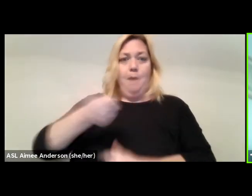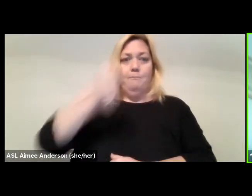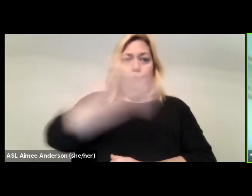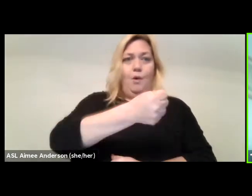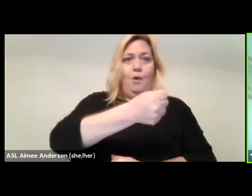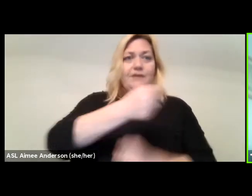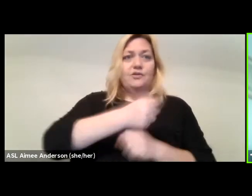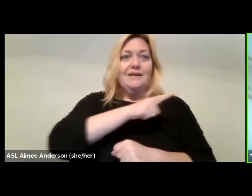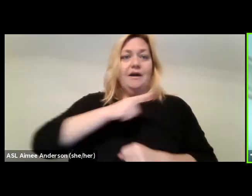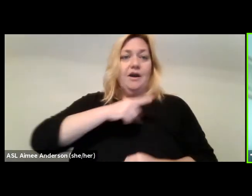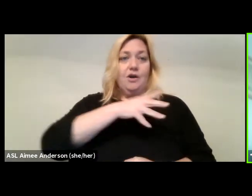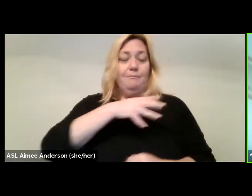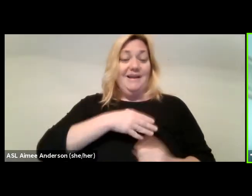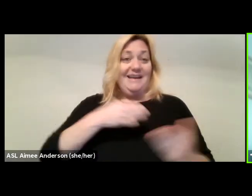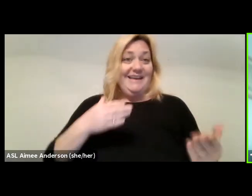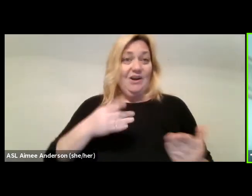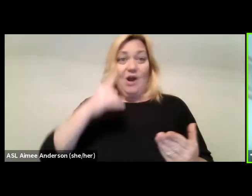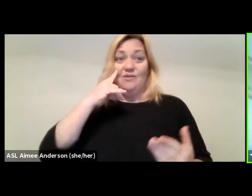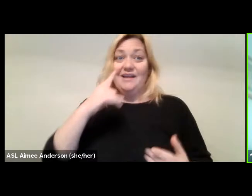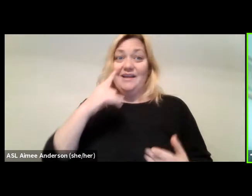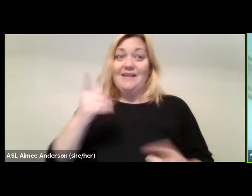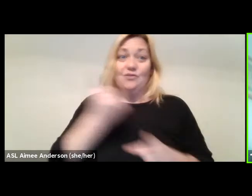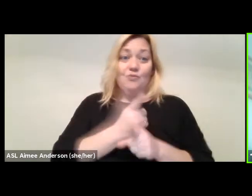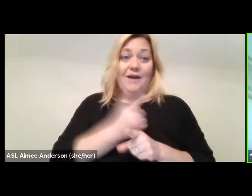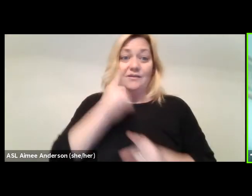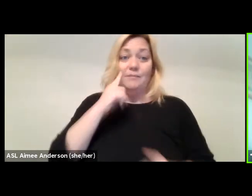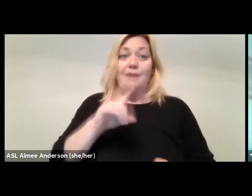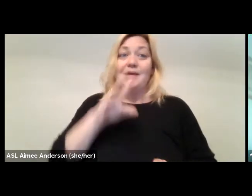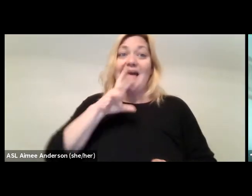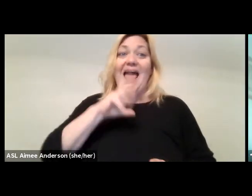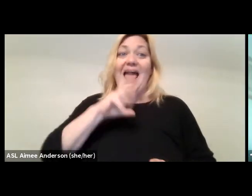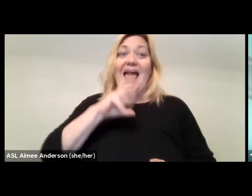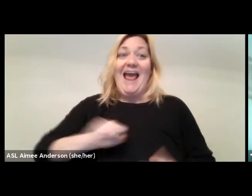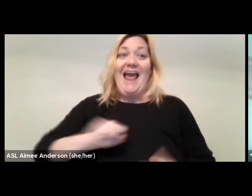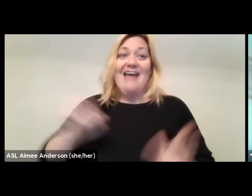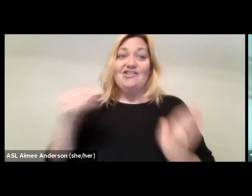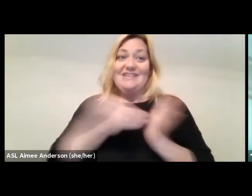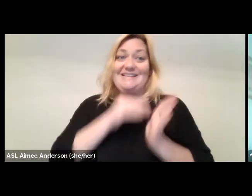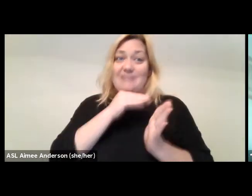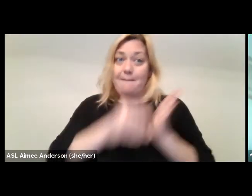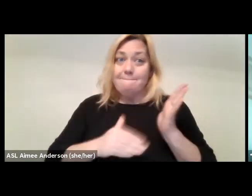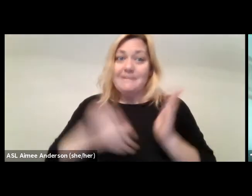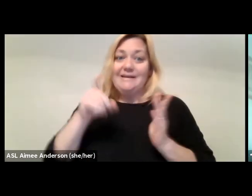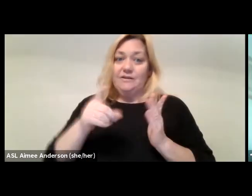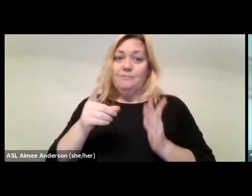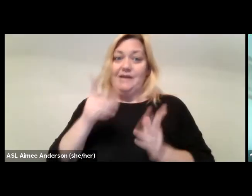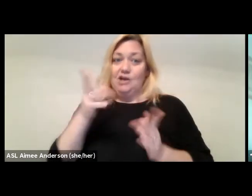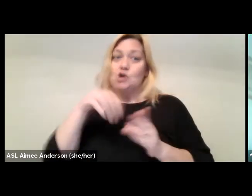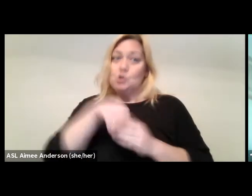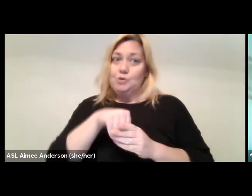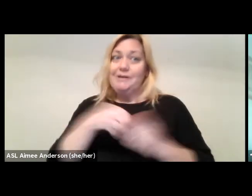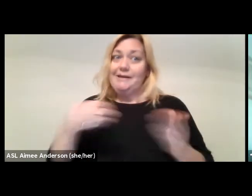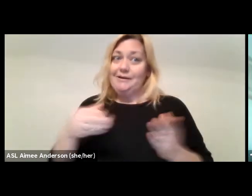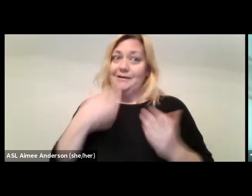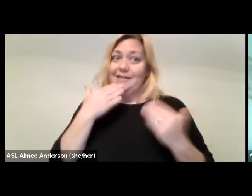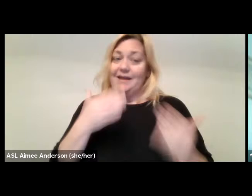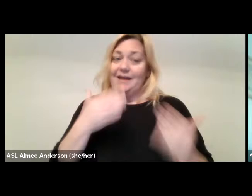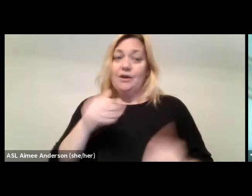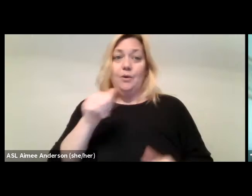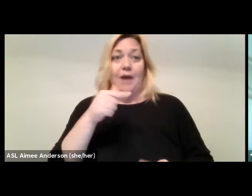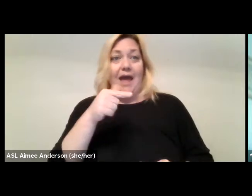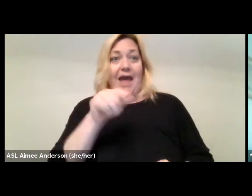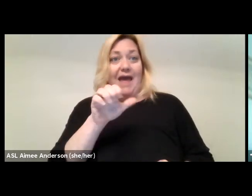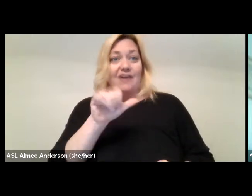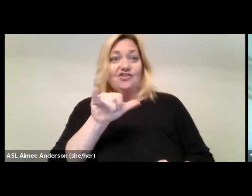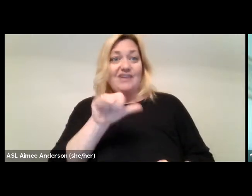right. So maybe ageism needs to be included. That is your minute. Thank you for your remarks. Ageism is included in